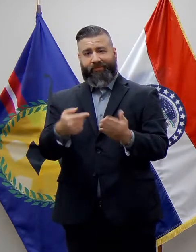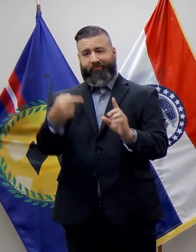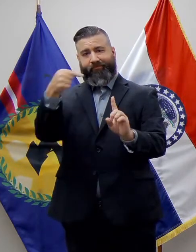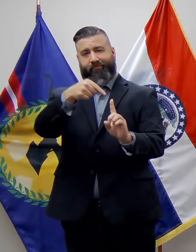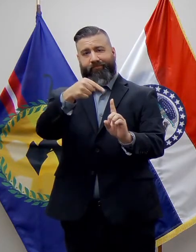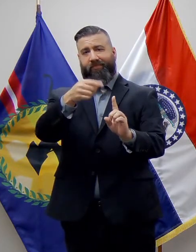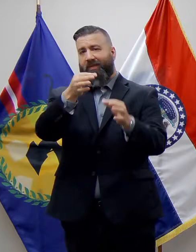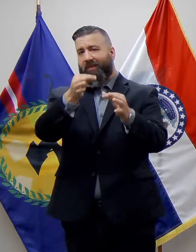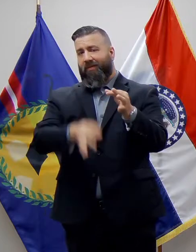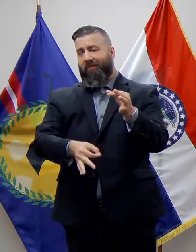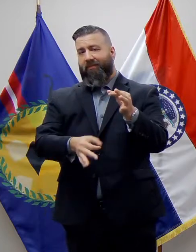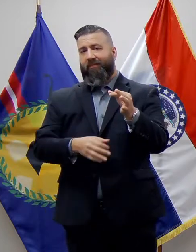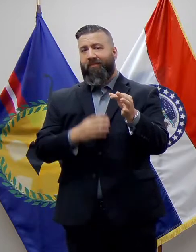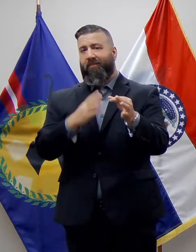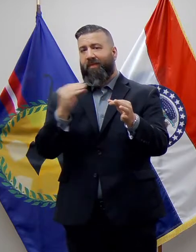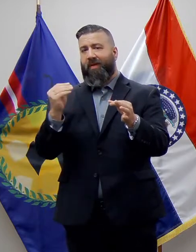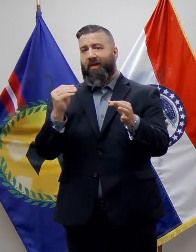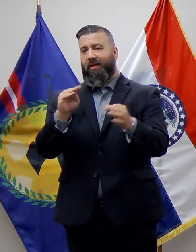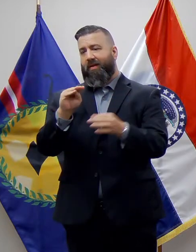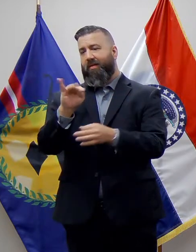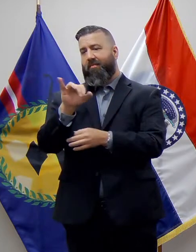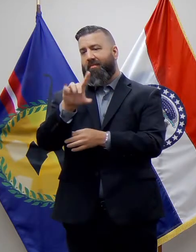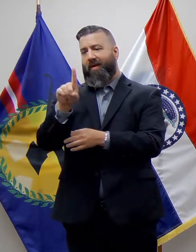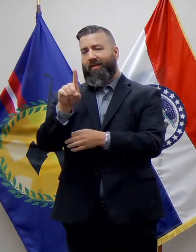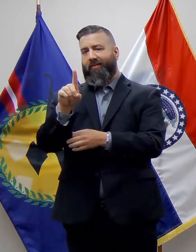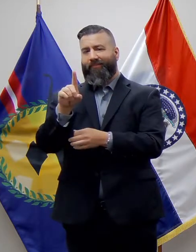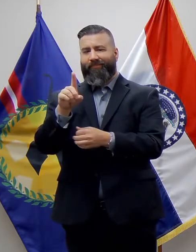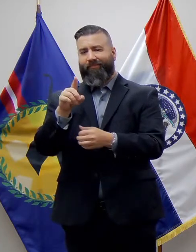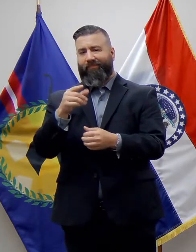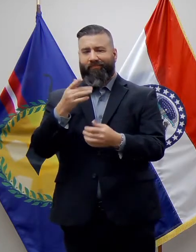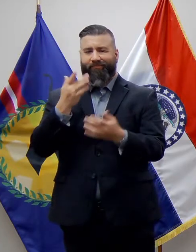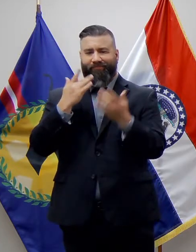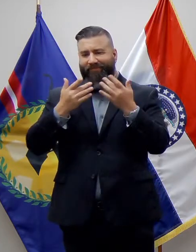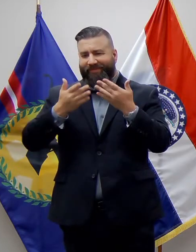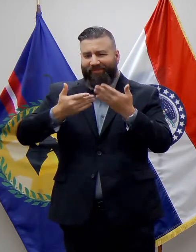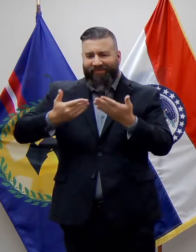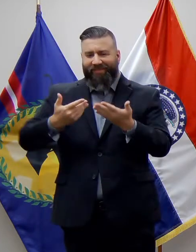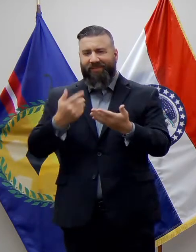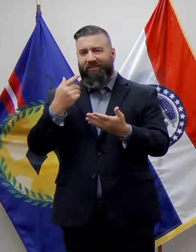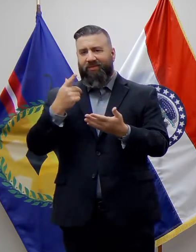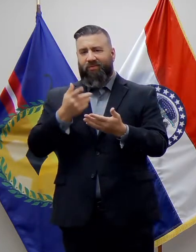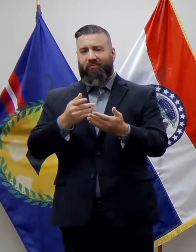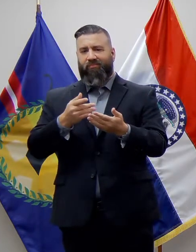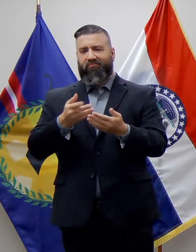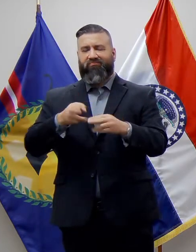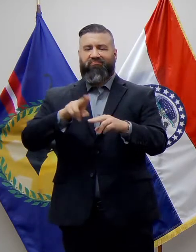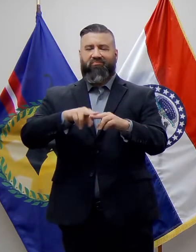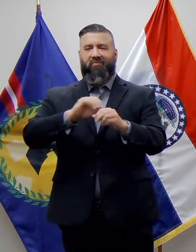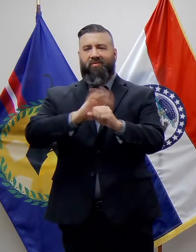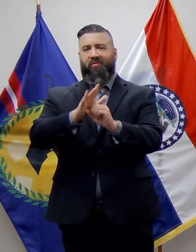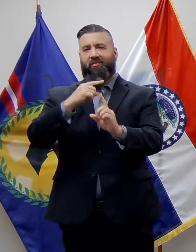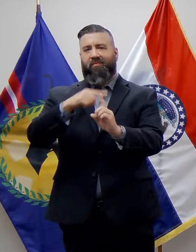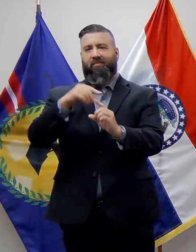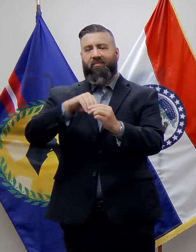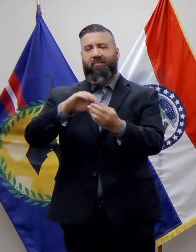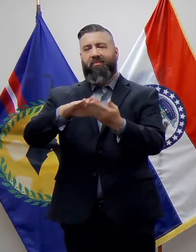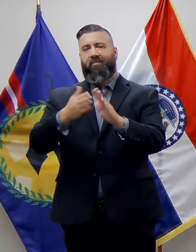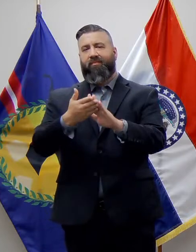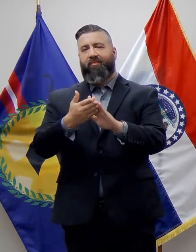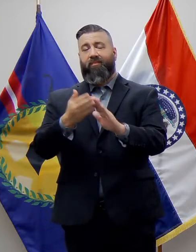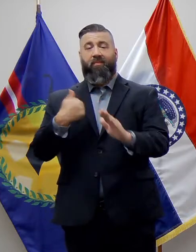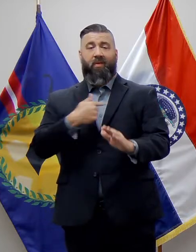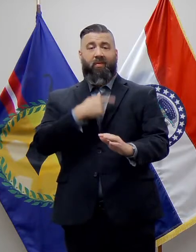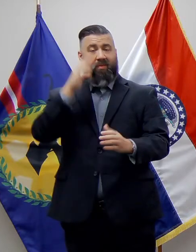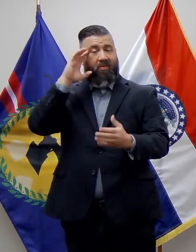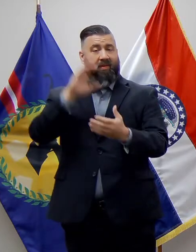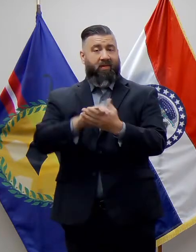relatively simple, and a mild inconvenience in the presence of increasing case numbers in our community. And we believe